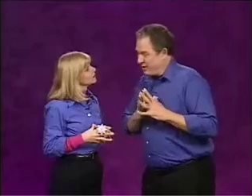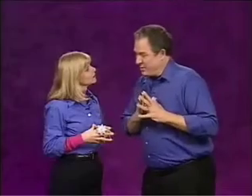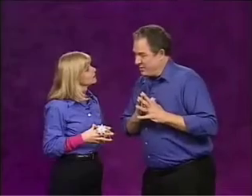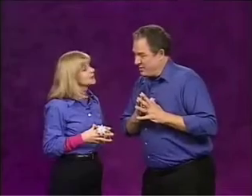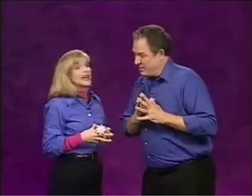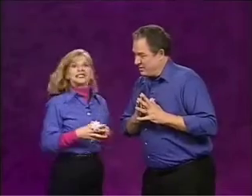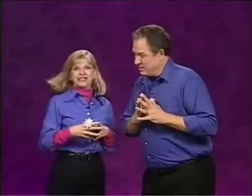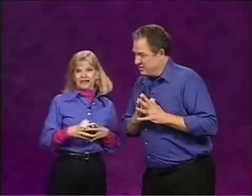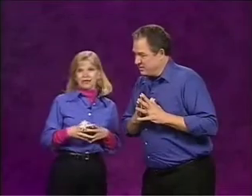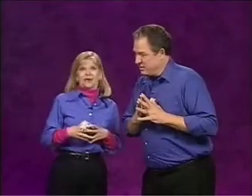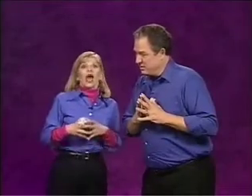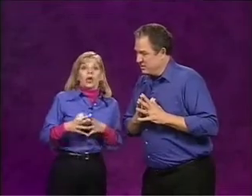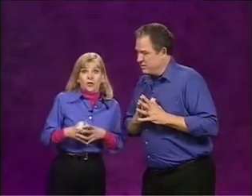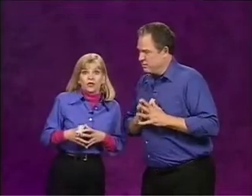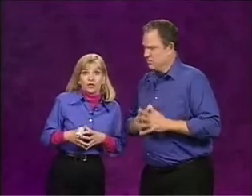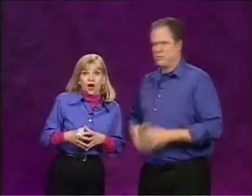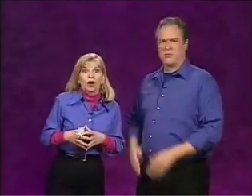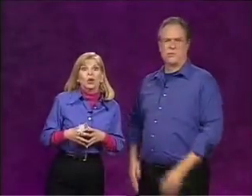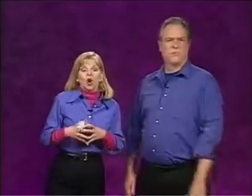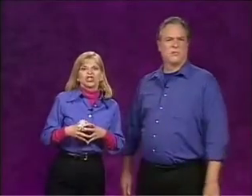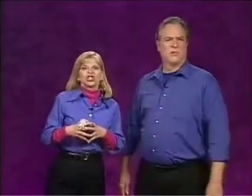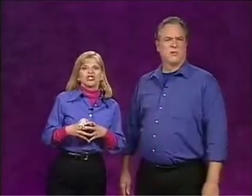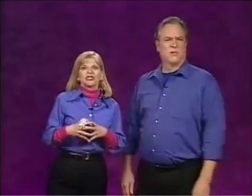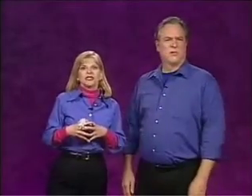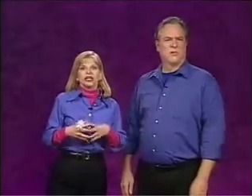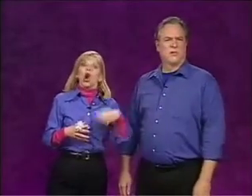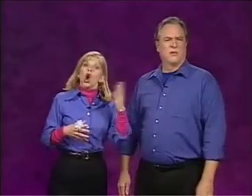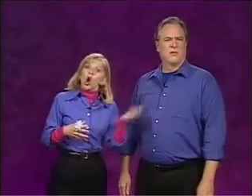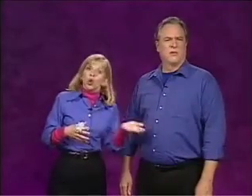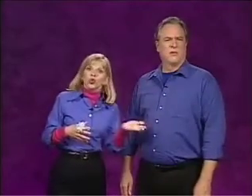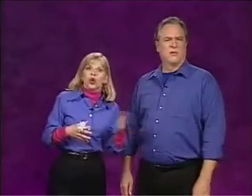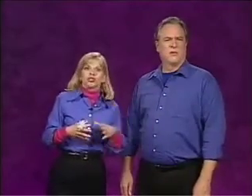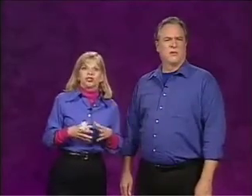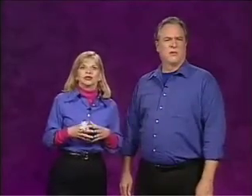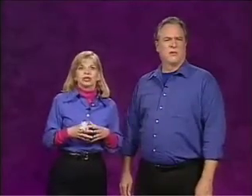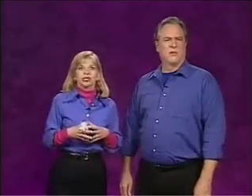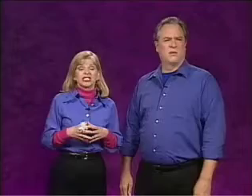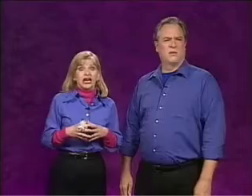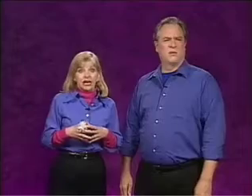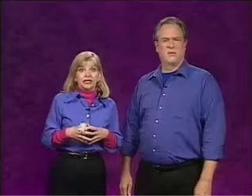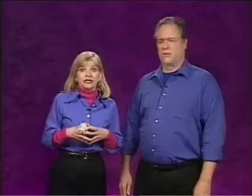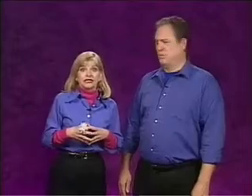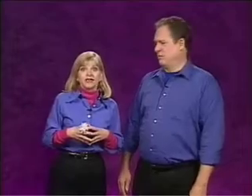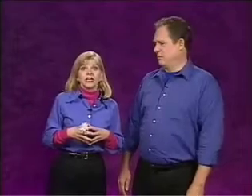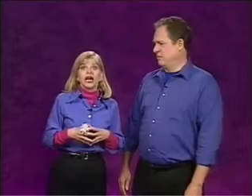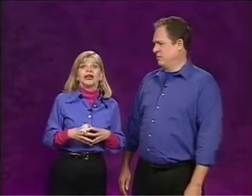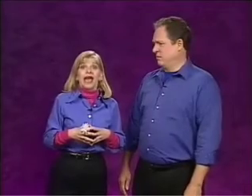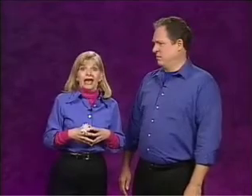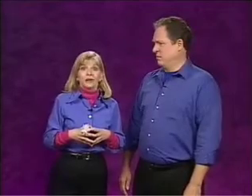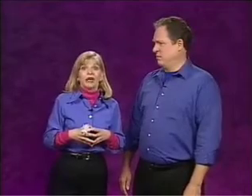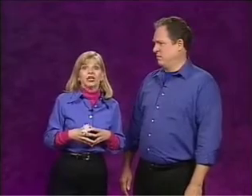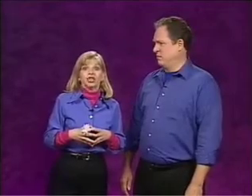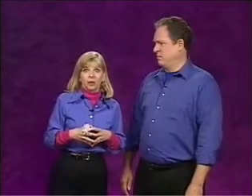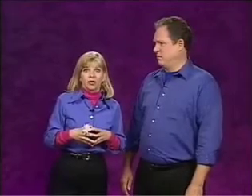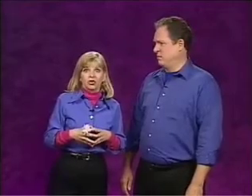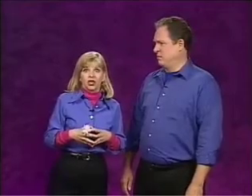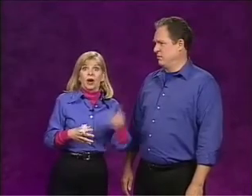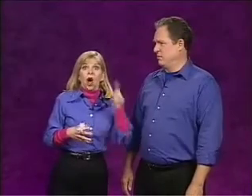brown ribbon? 7, Murphy Brown, Washington, D.C. Old Washington Bullets, 1978 NBA Championship.